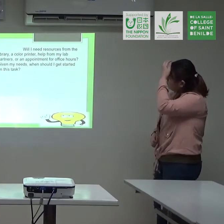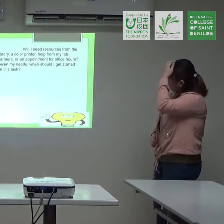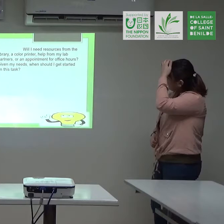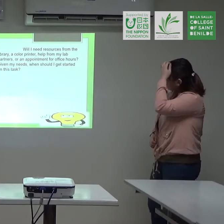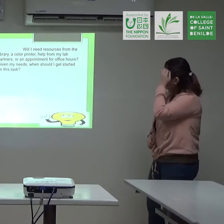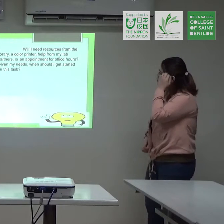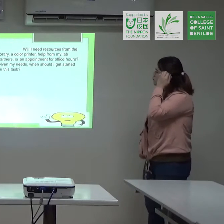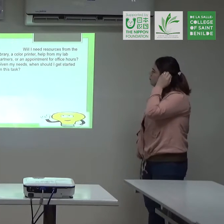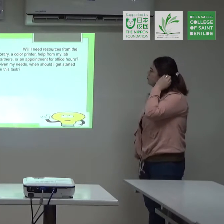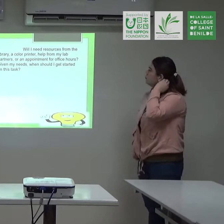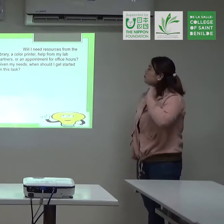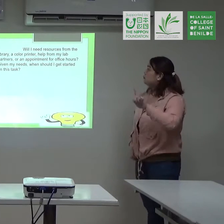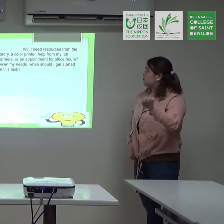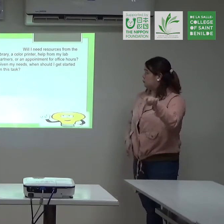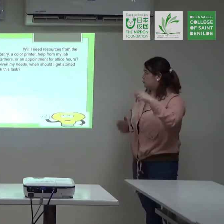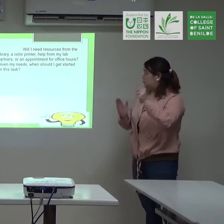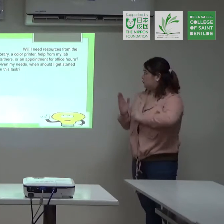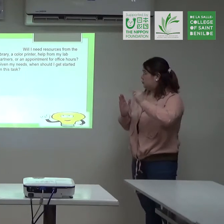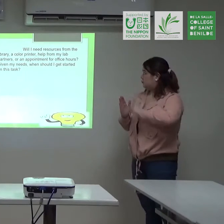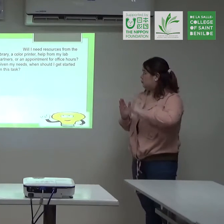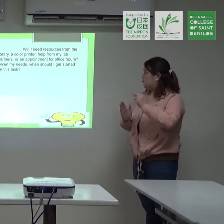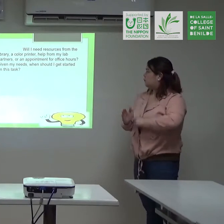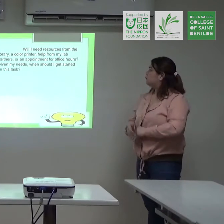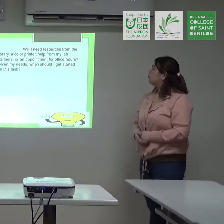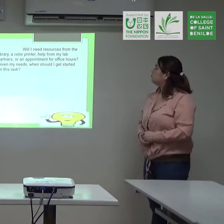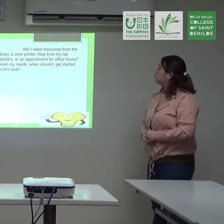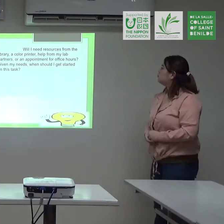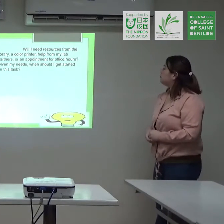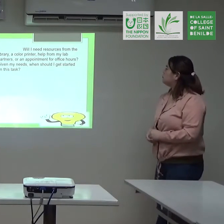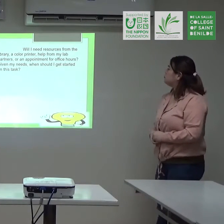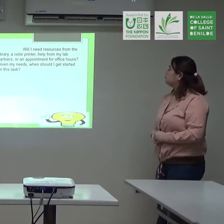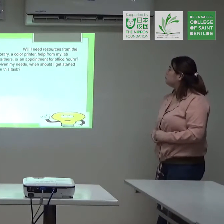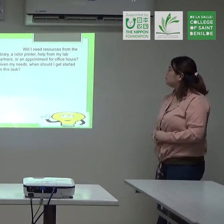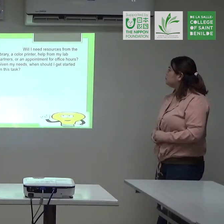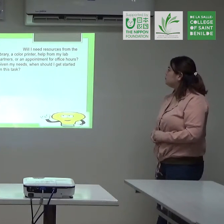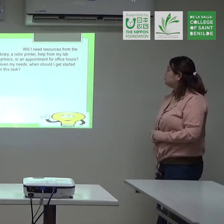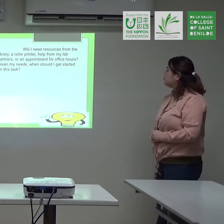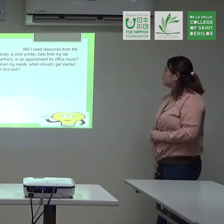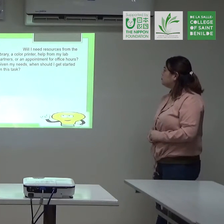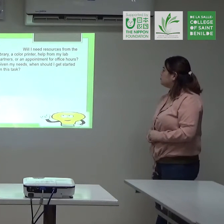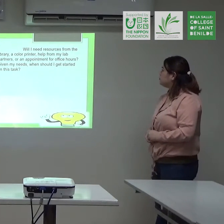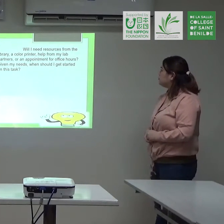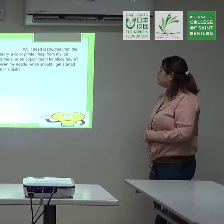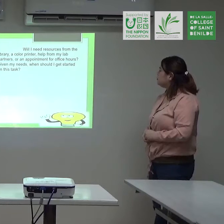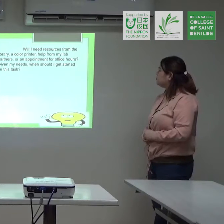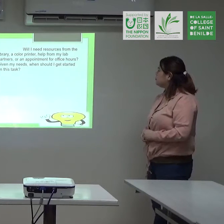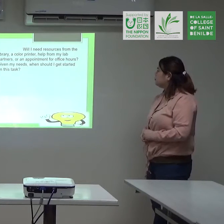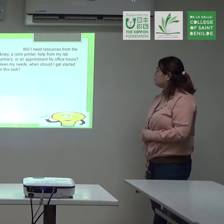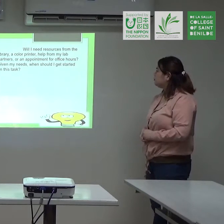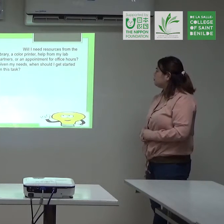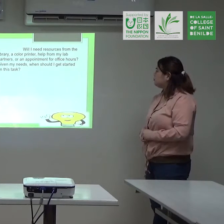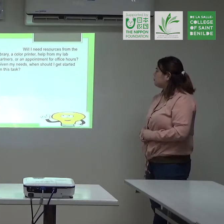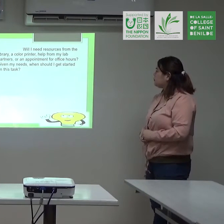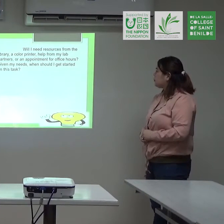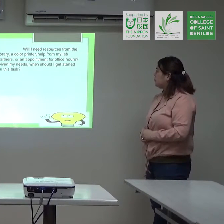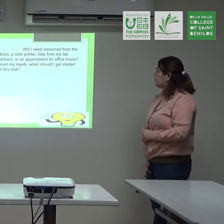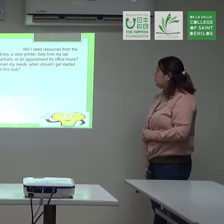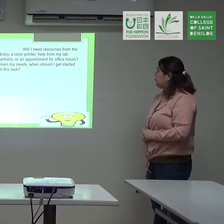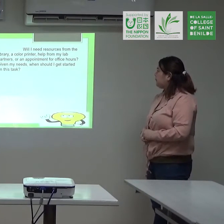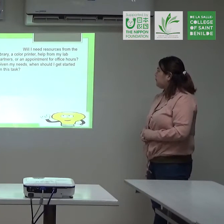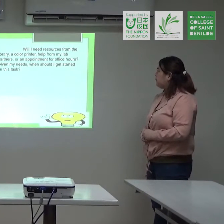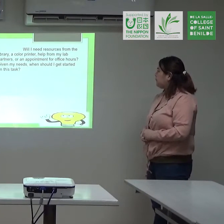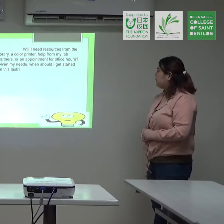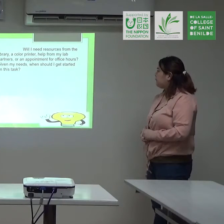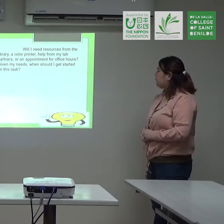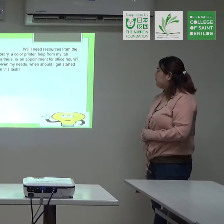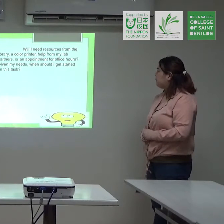Will I need resources from the library, a color printer, help from my lab partners, appointment for office hours? Given my